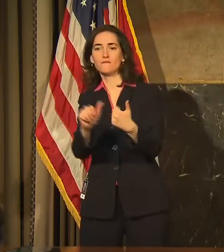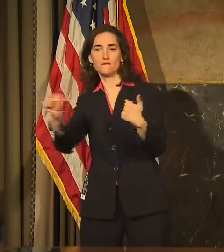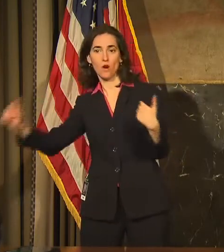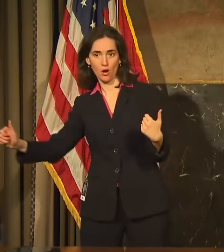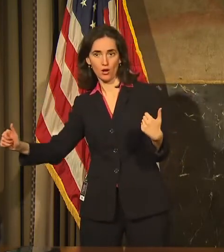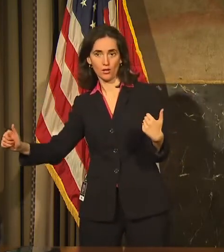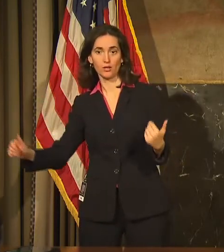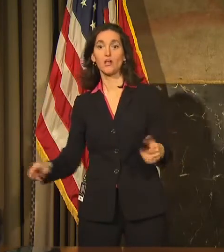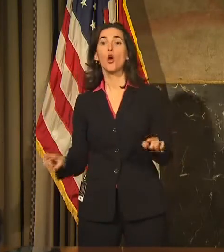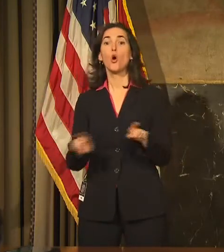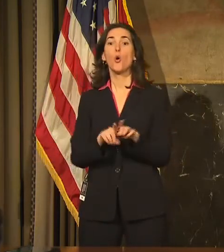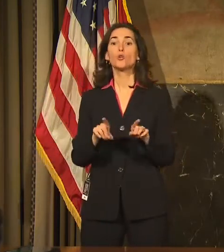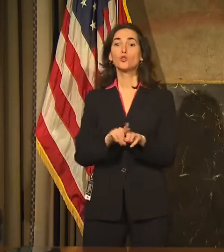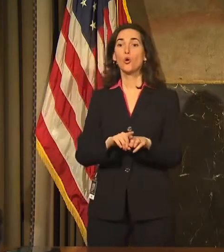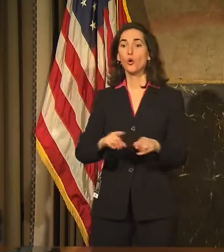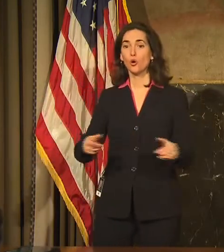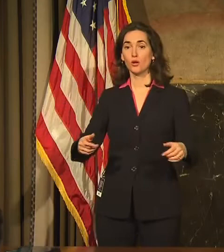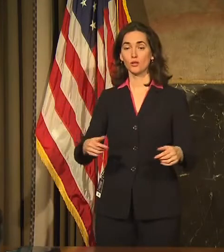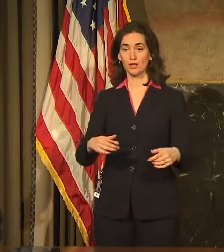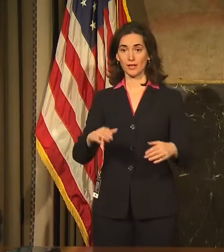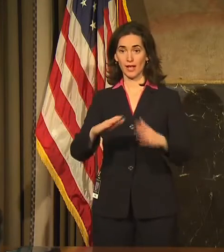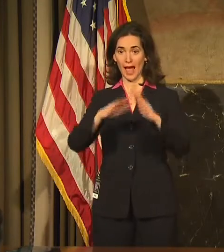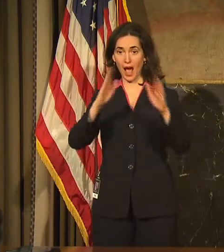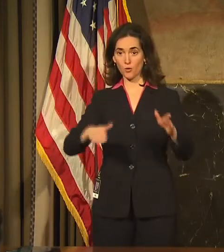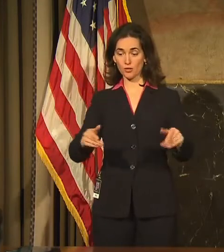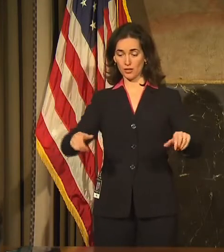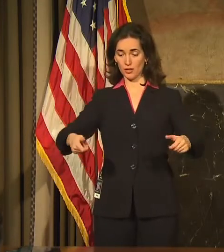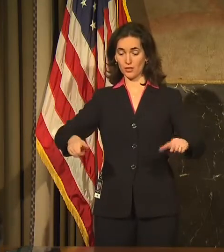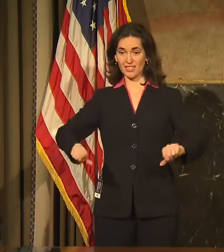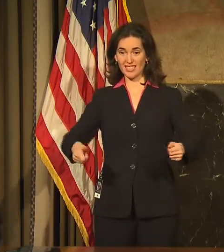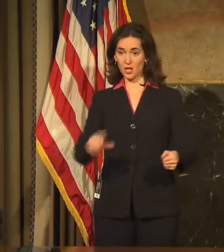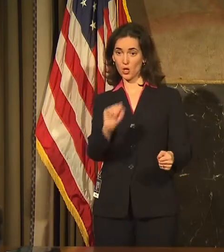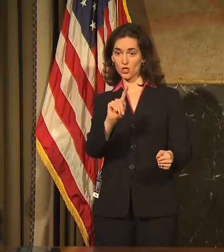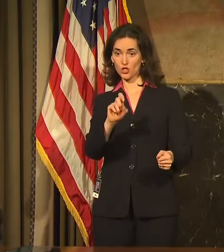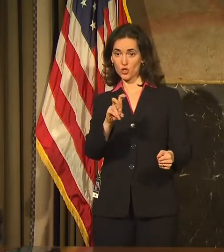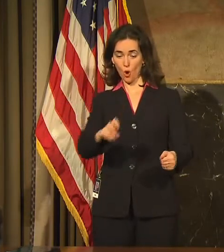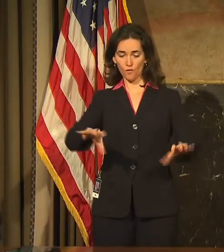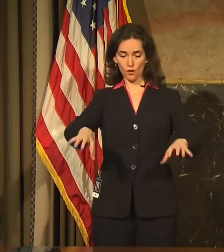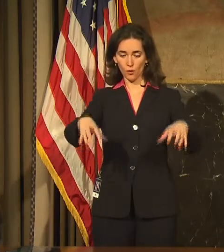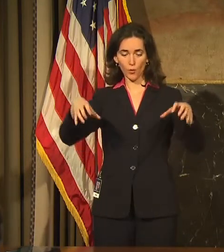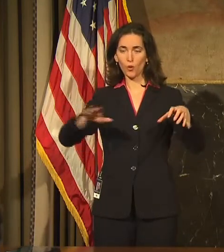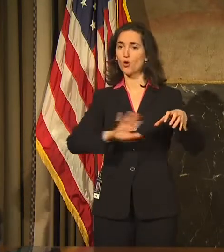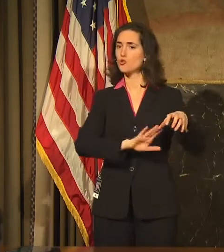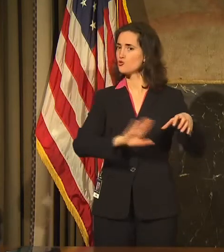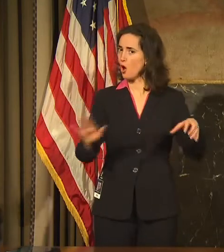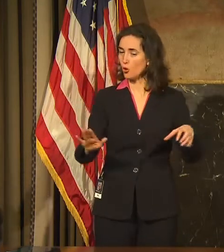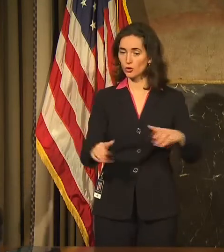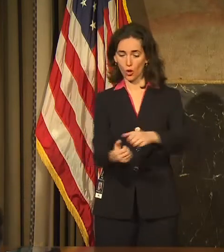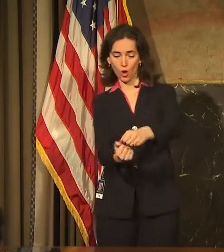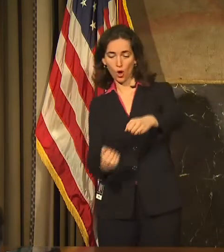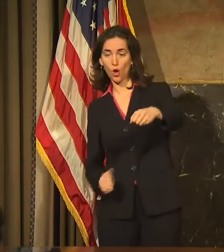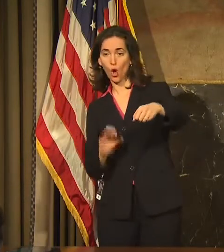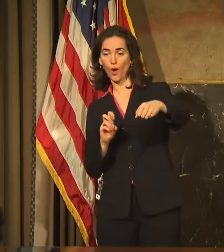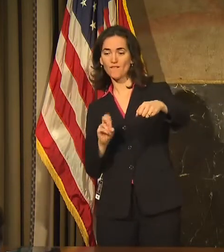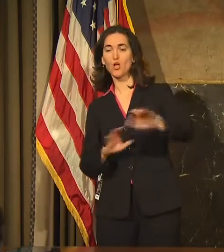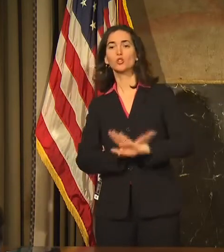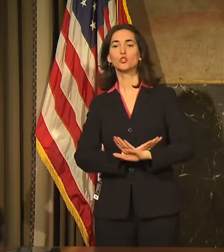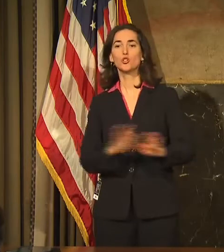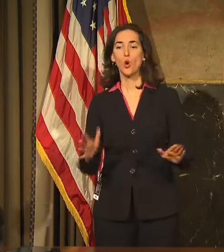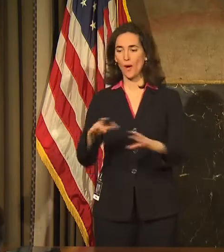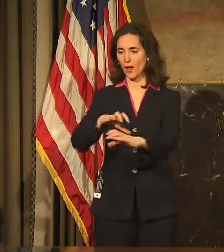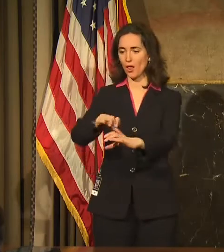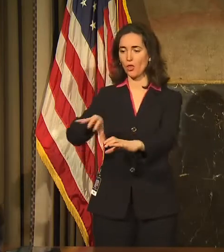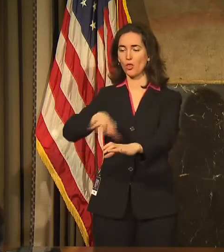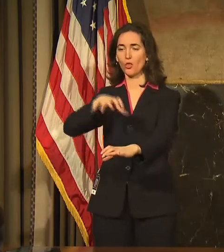home with a kitchen oven or a kitchen stove. It does two things. It emits silent toxins into your house that you don't know about,